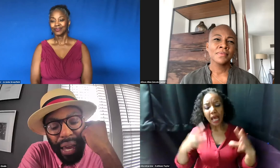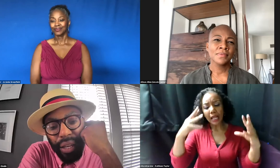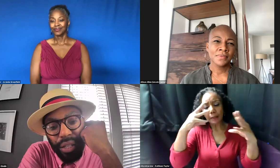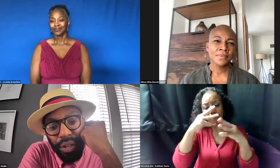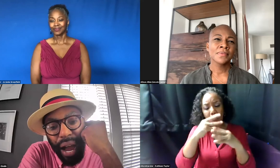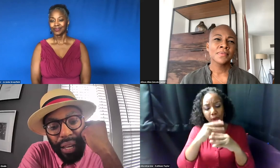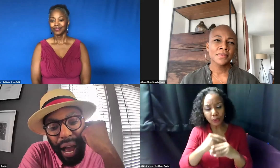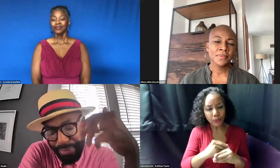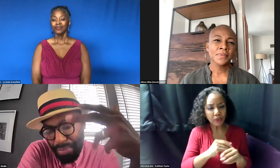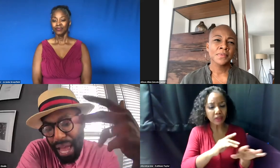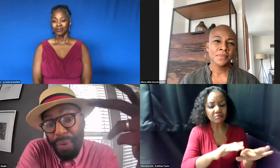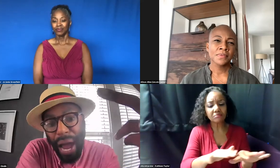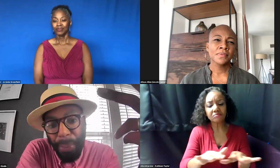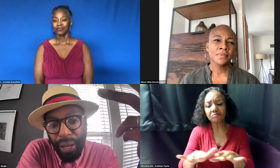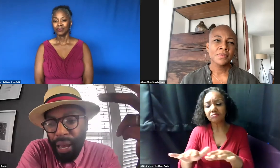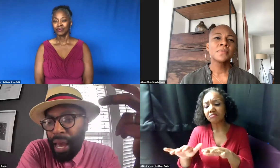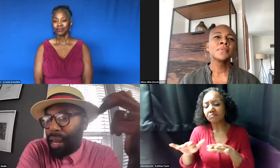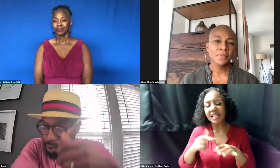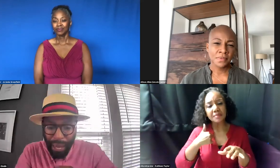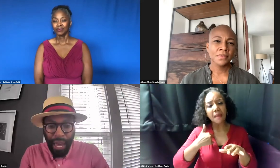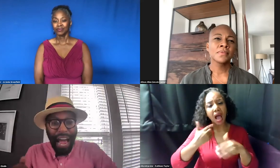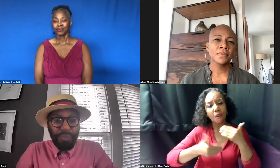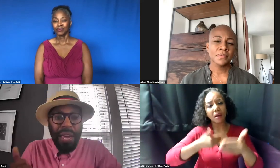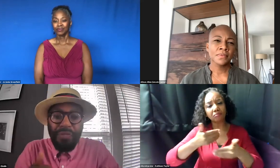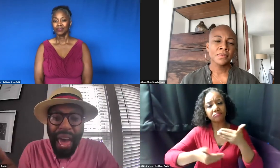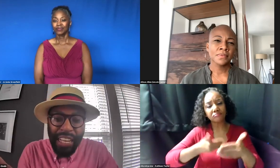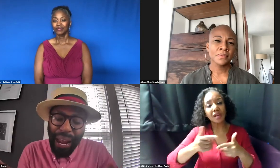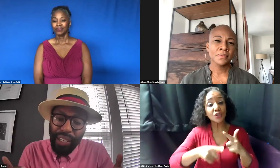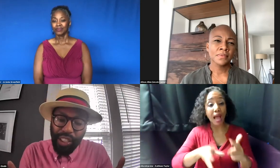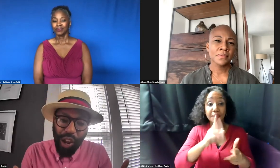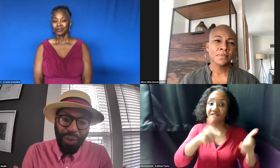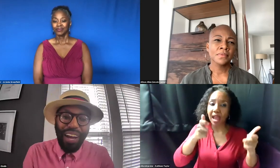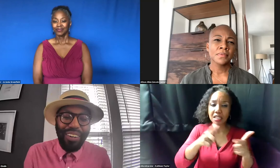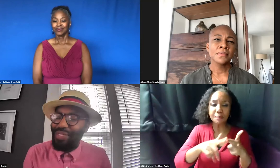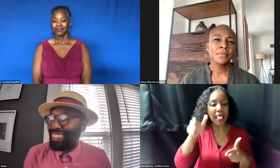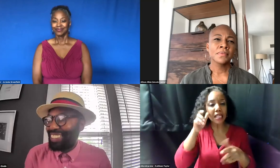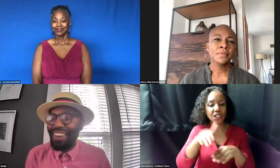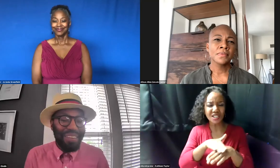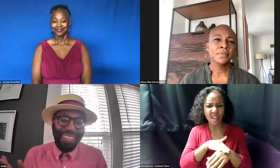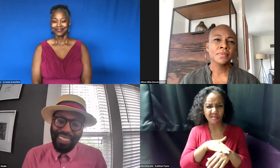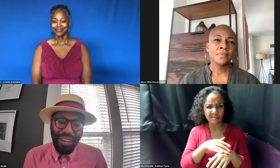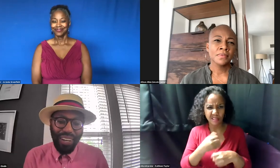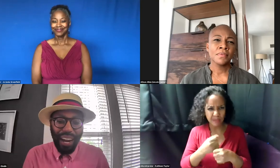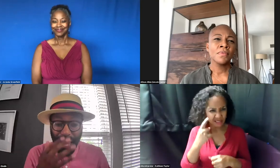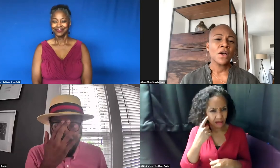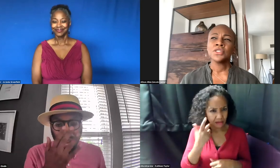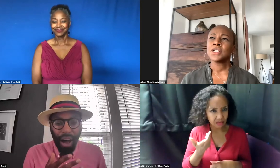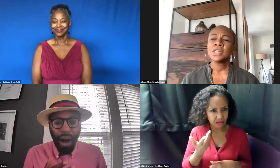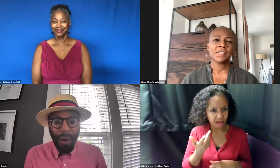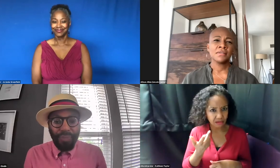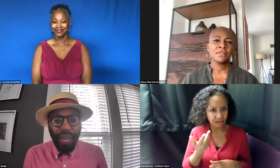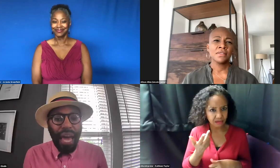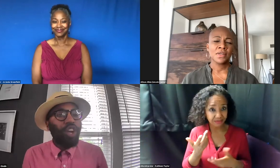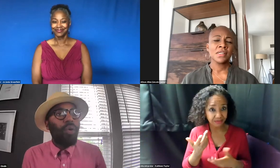how I operate. Like, so I speak fast, but I listen slow. I don't know if that makes sense to anyone, right? No,